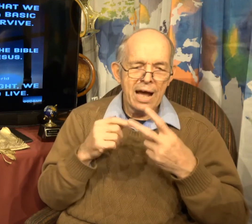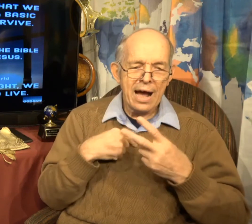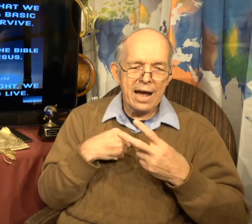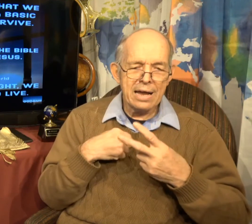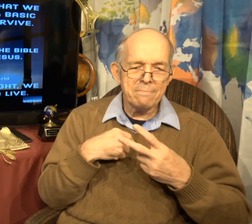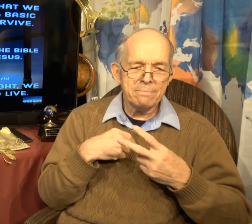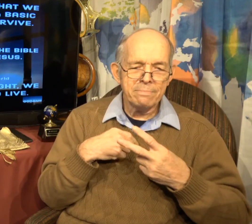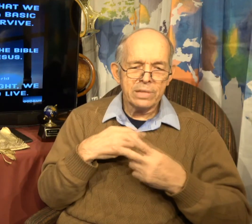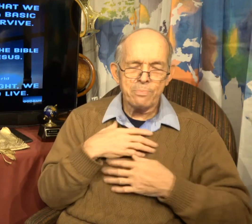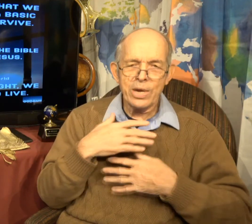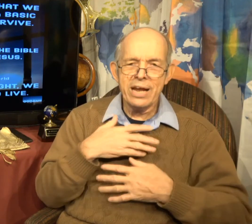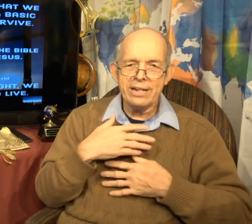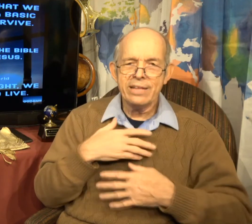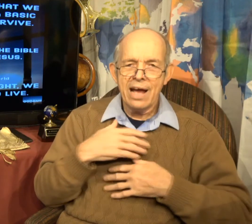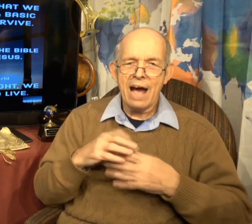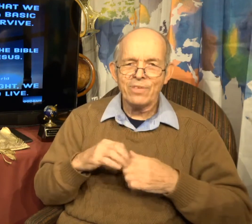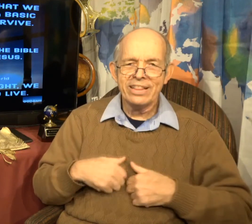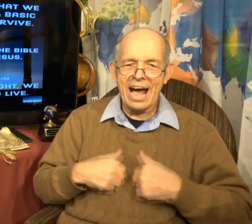I am the bread of life.